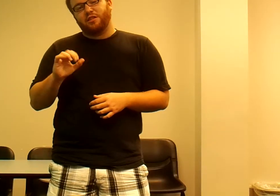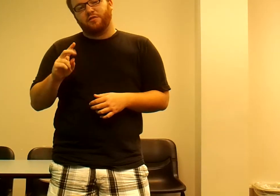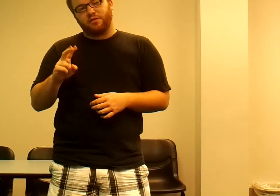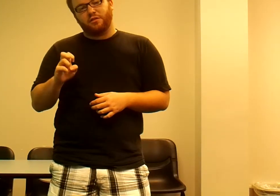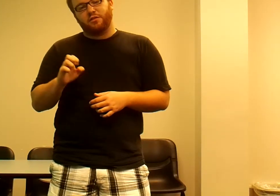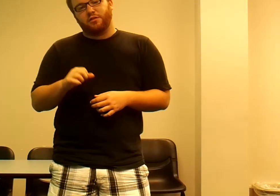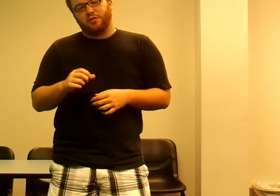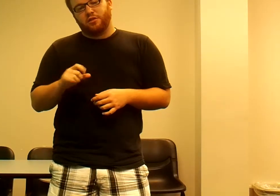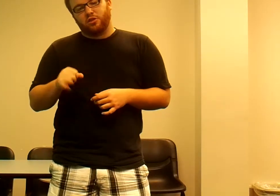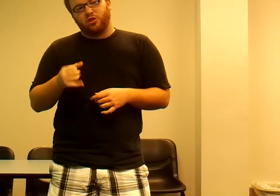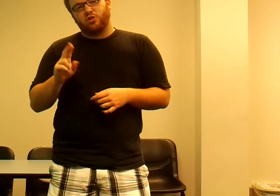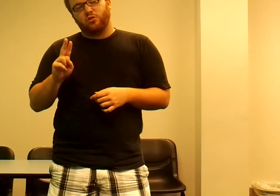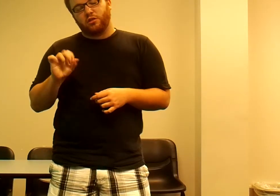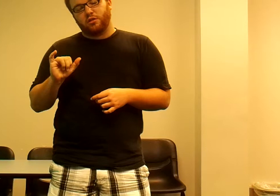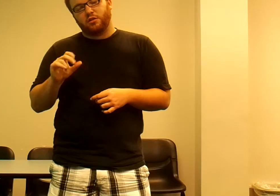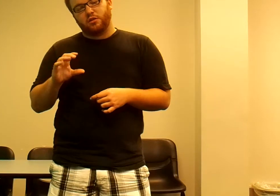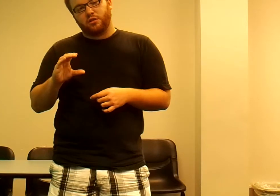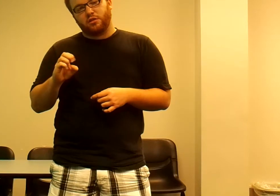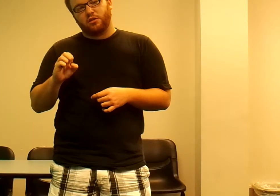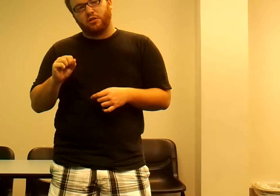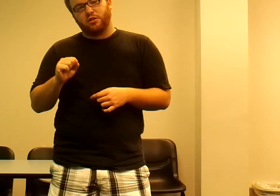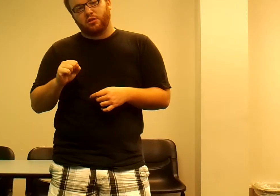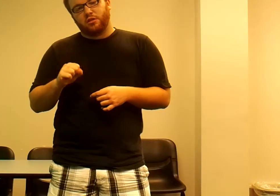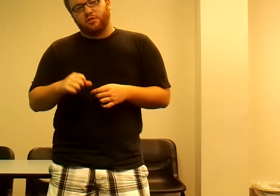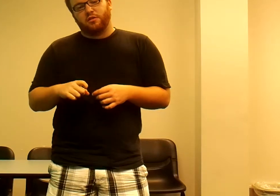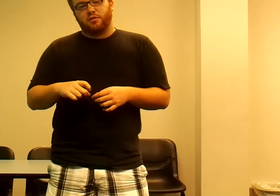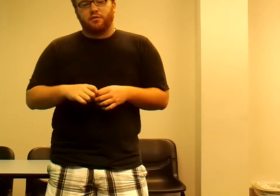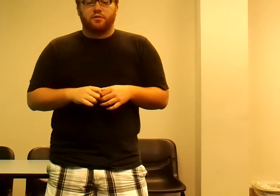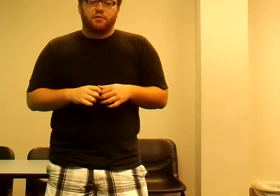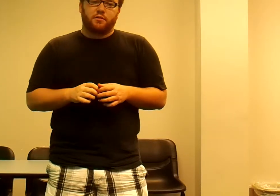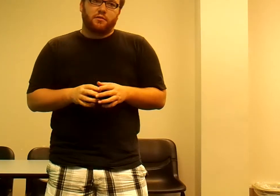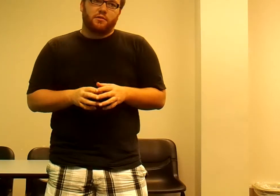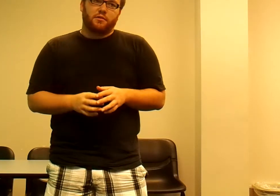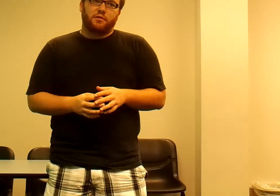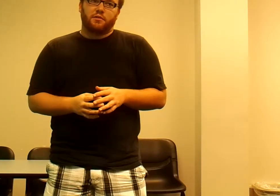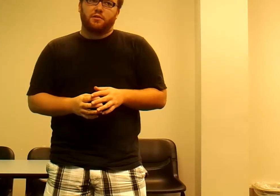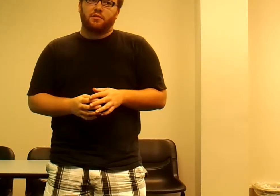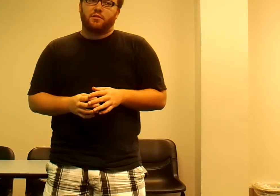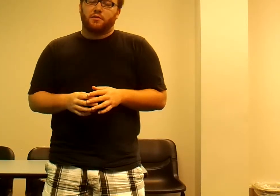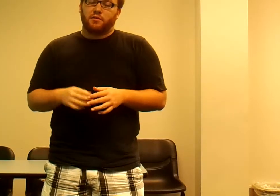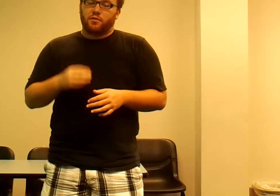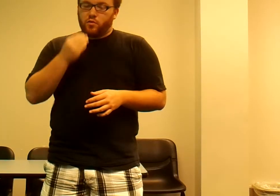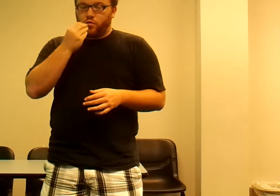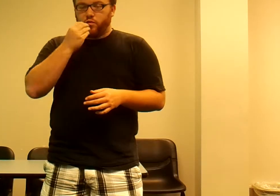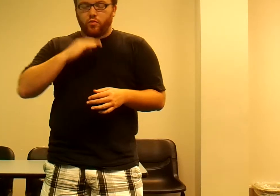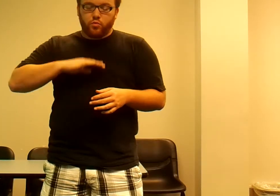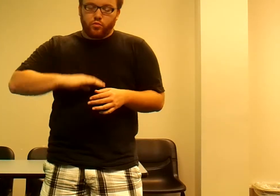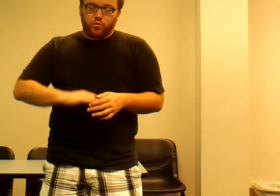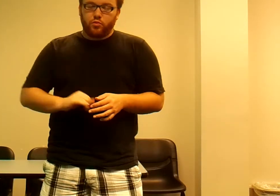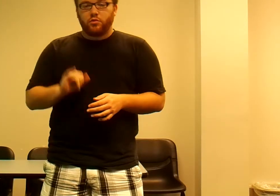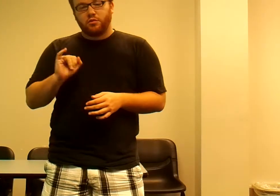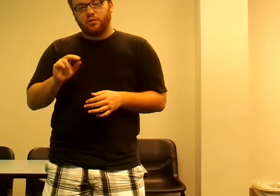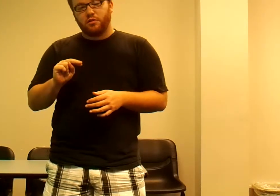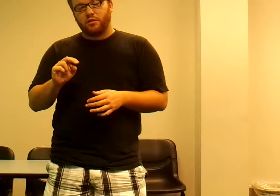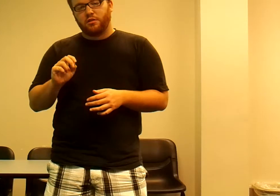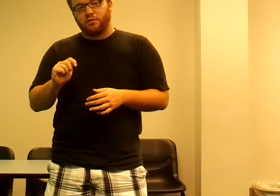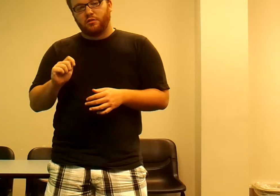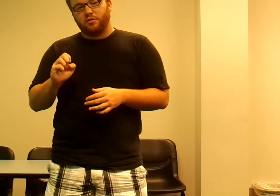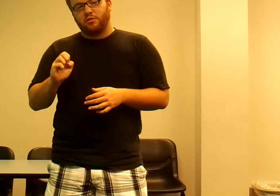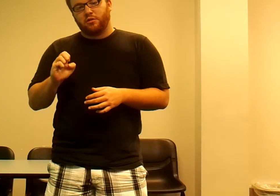important. Then the food is pushed into the intestines, and the intestines, actually the